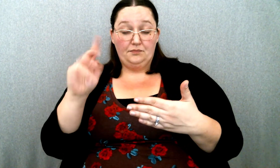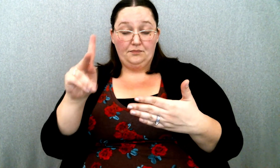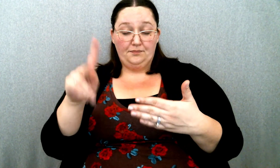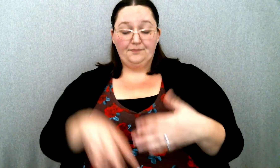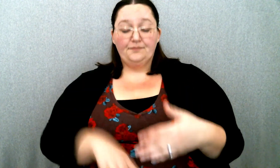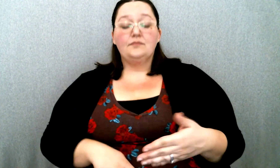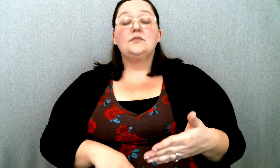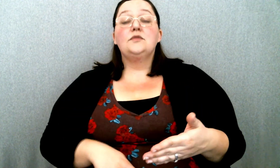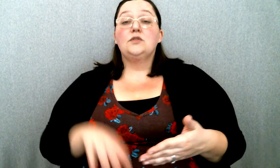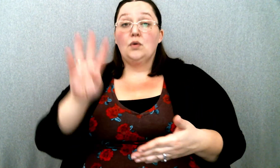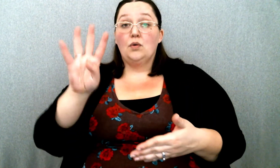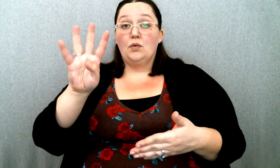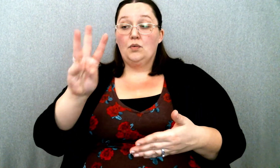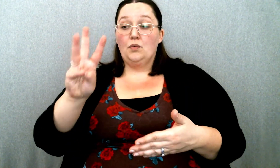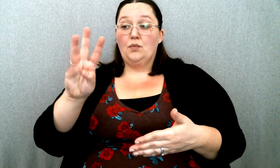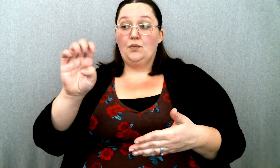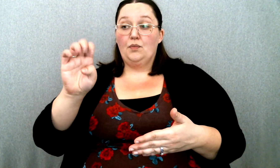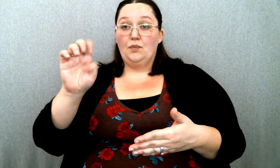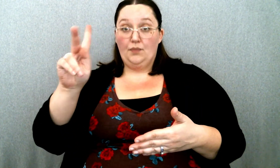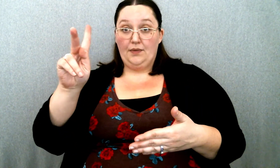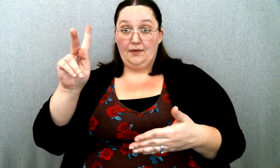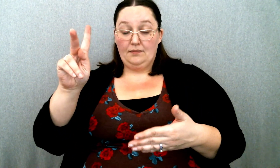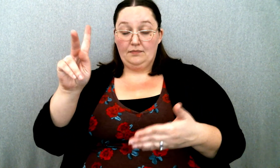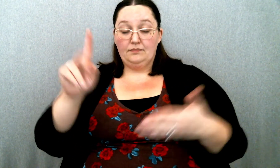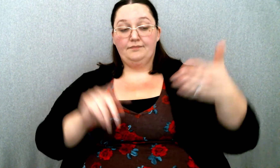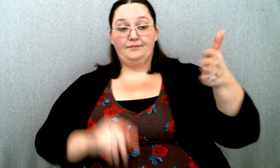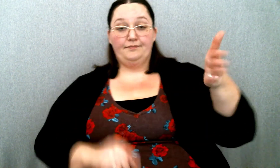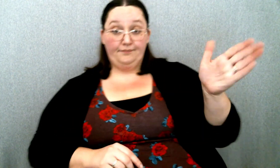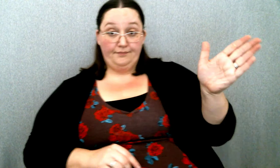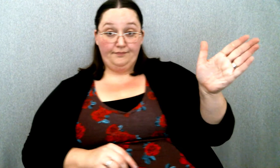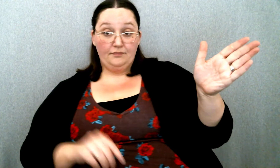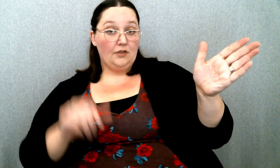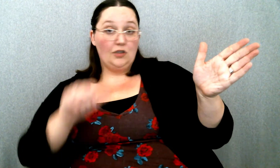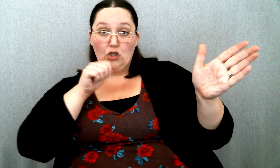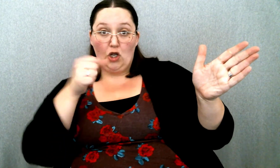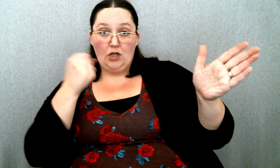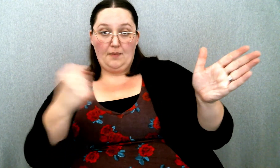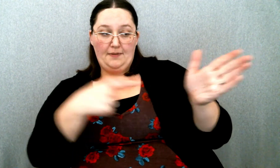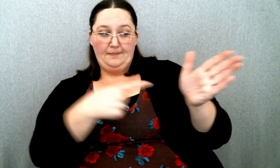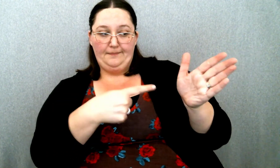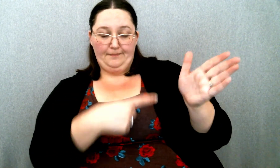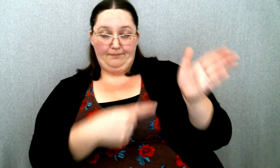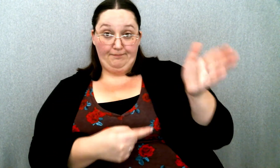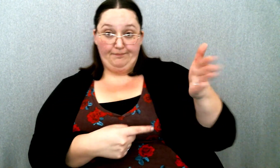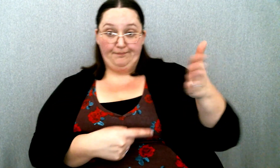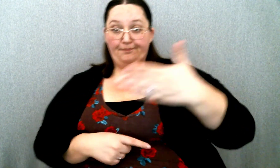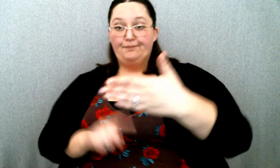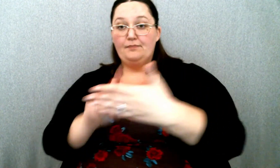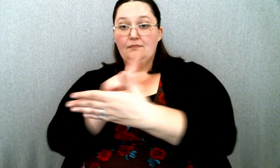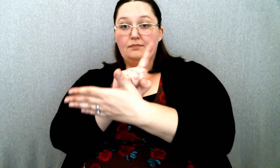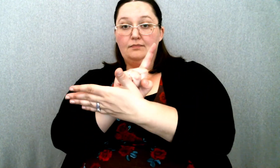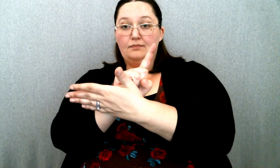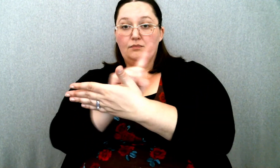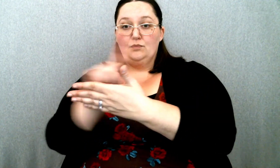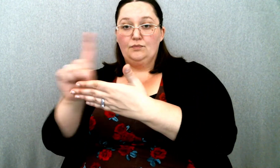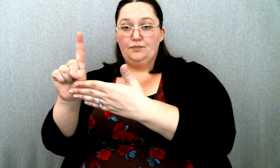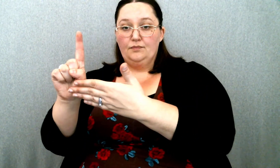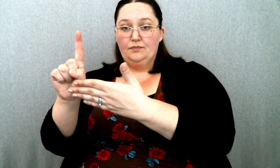you're looking at a calendar, a week goes across. So your non-dominant hand is going to be an open B. Your dominant is going